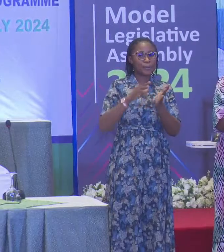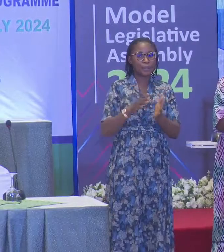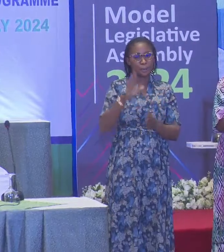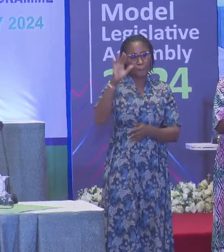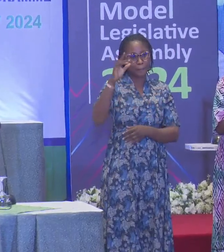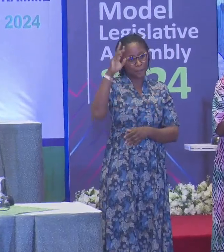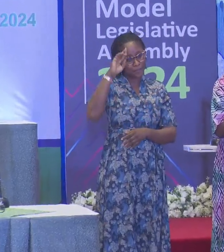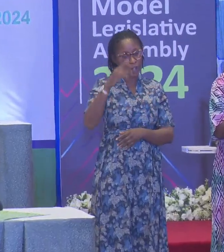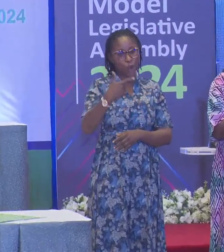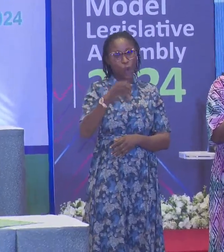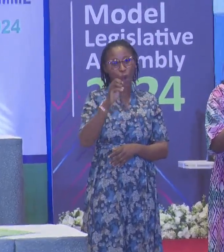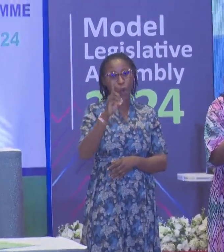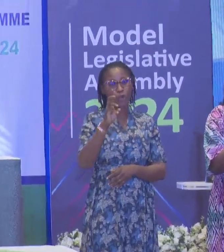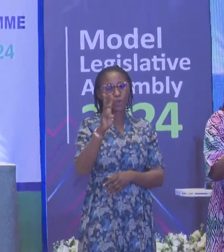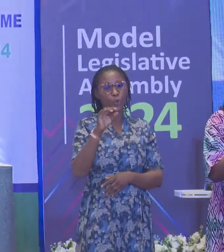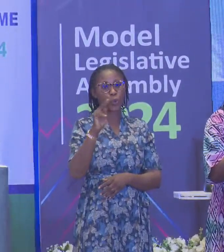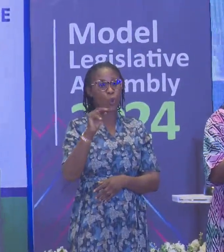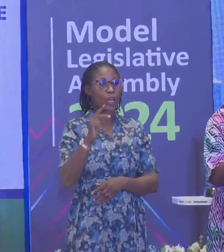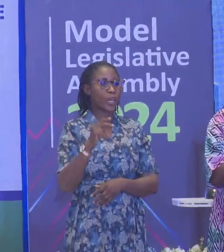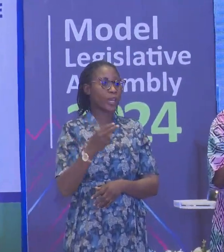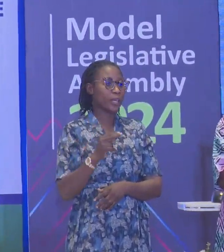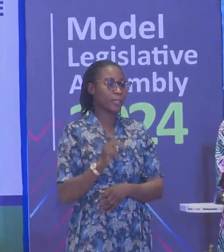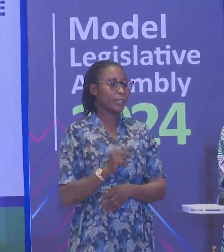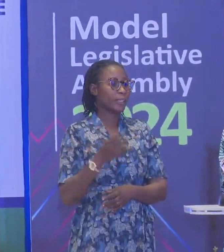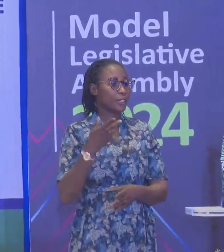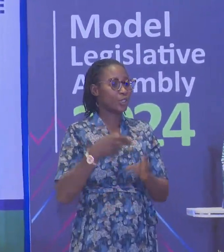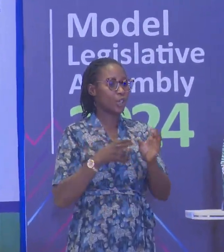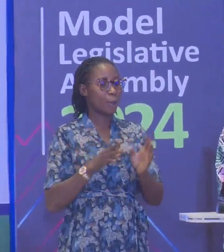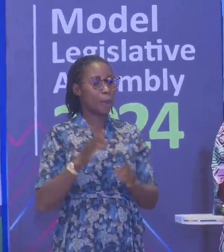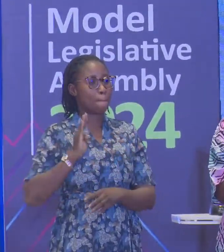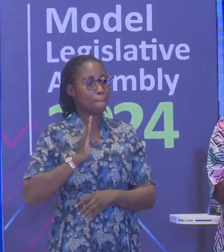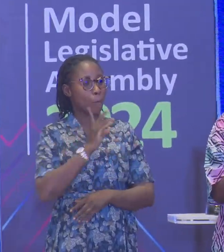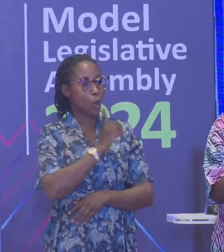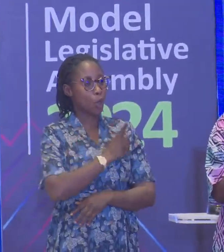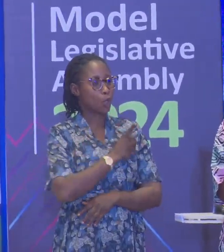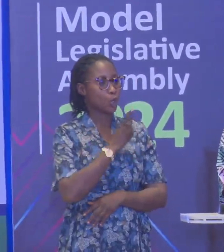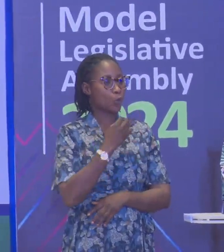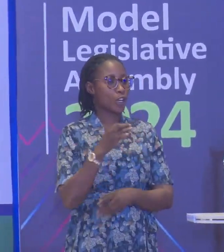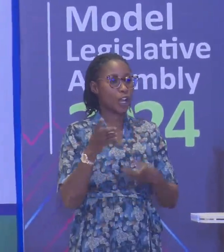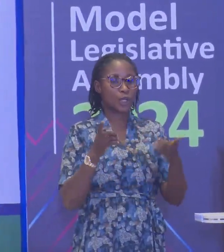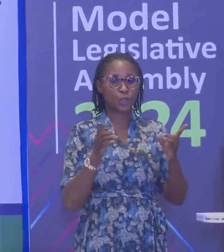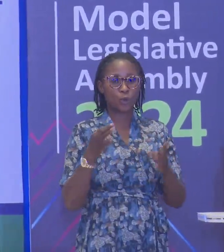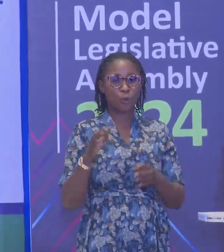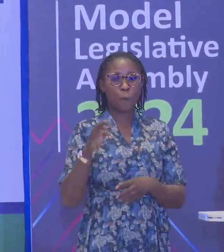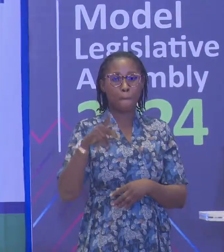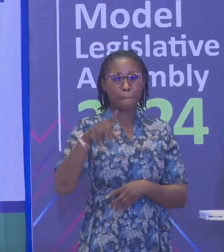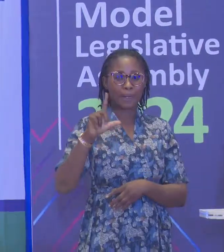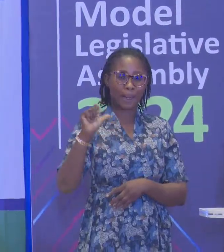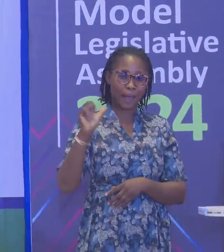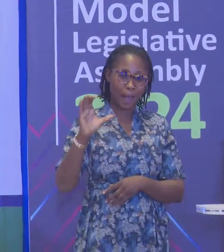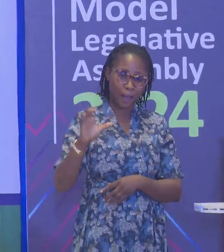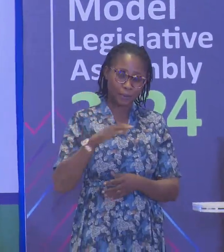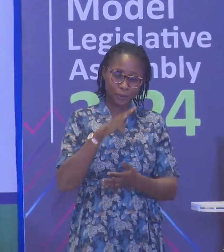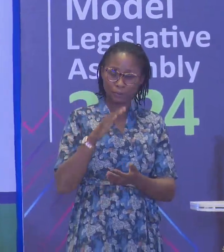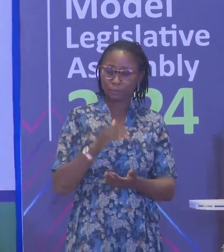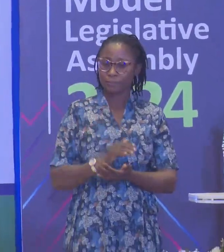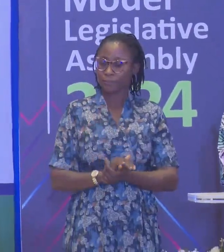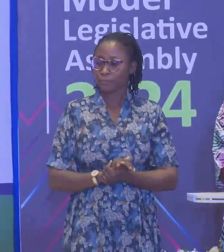Godwin Ekpeyong, the Chairman Board of Directors of Policy and Legal Advocacy Center.